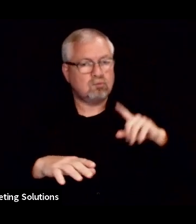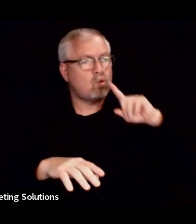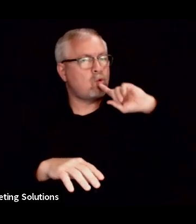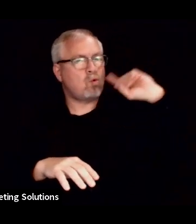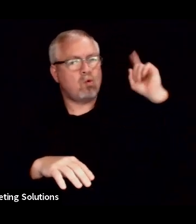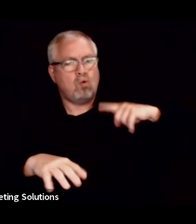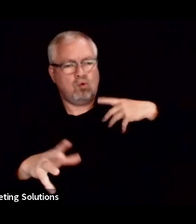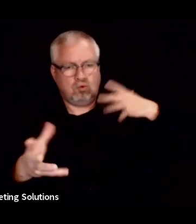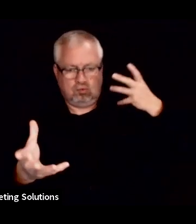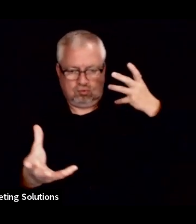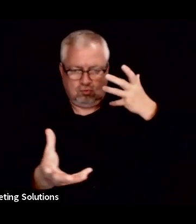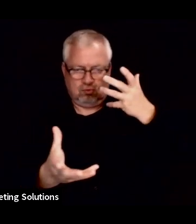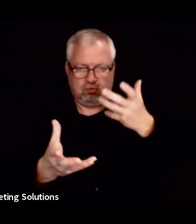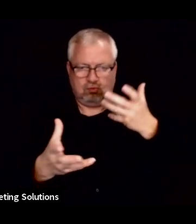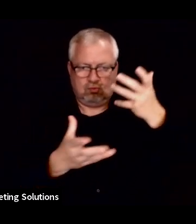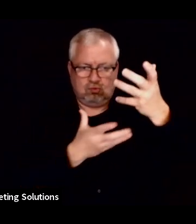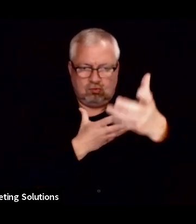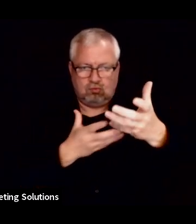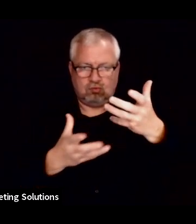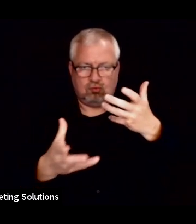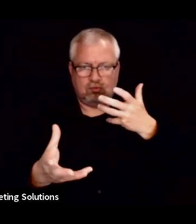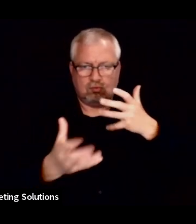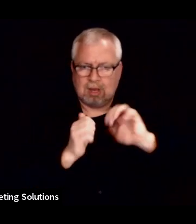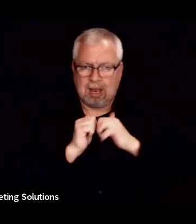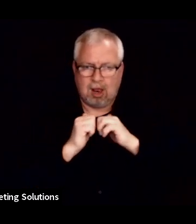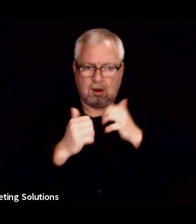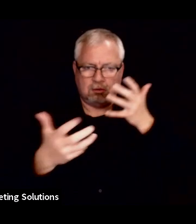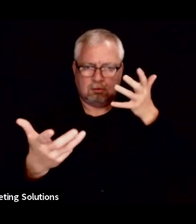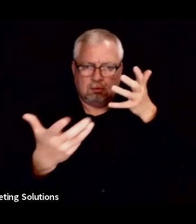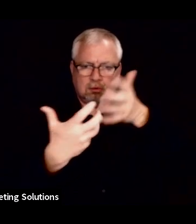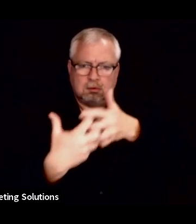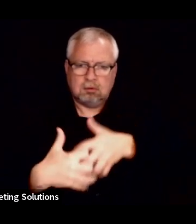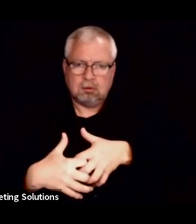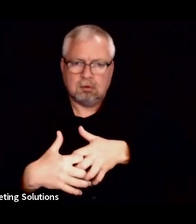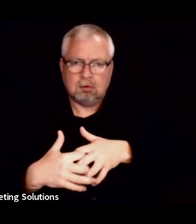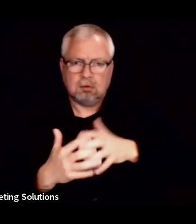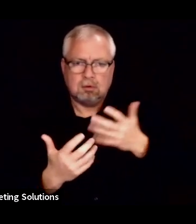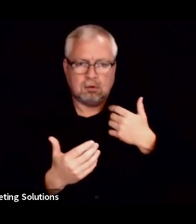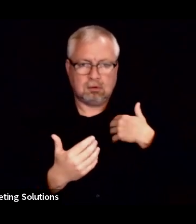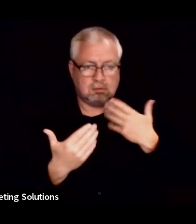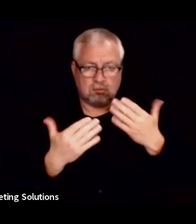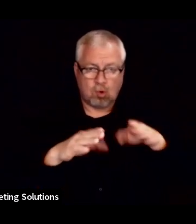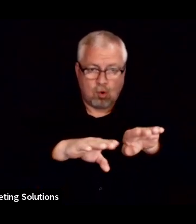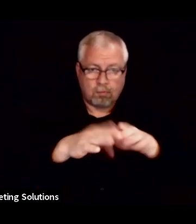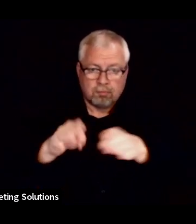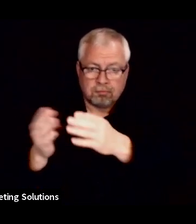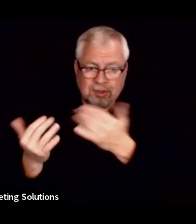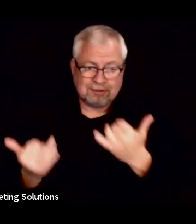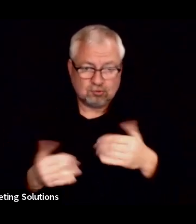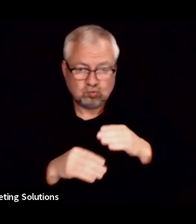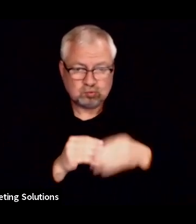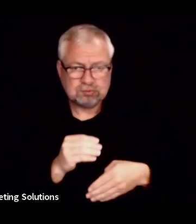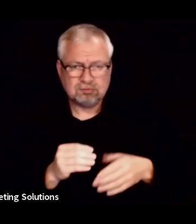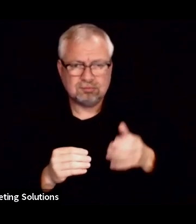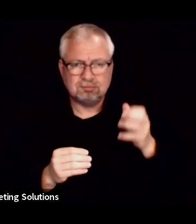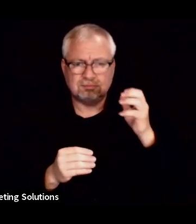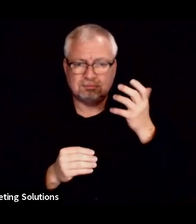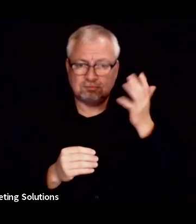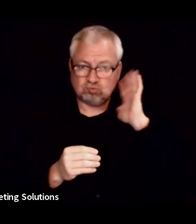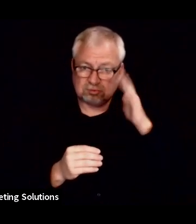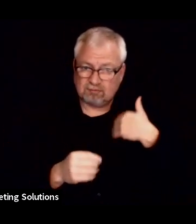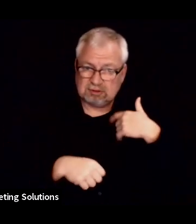institutions are trying to rapidly start opening even this weekend with this kind of mixed message we're hearing federally and across the